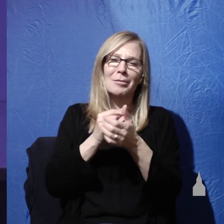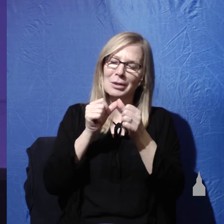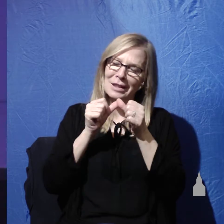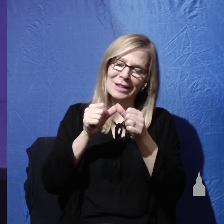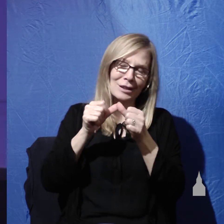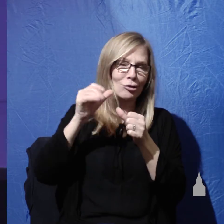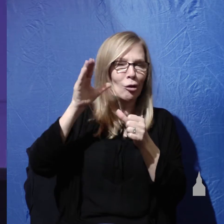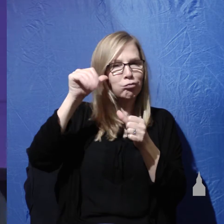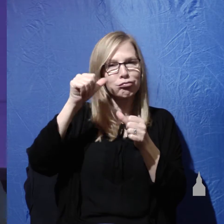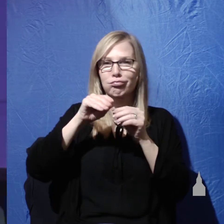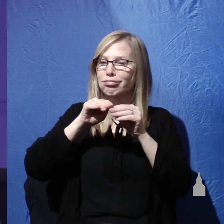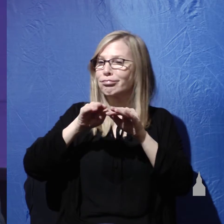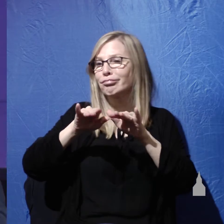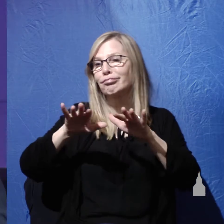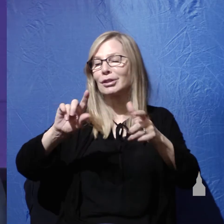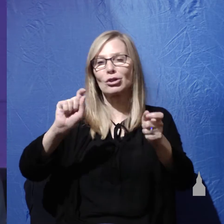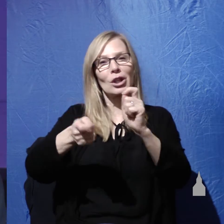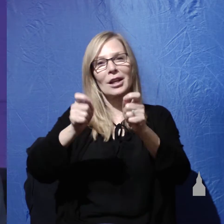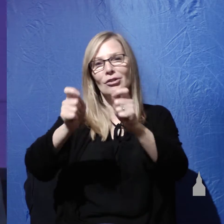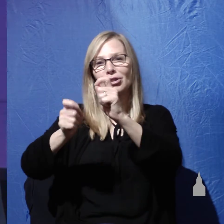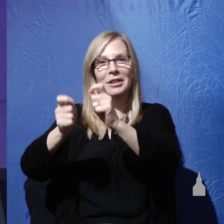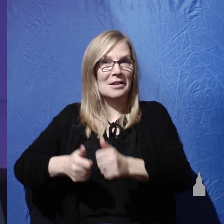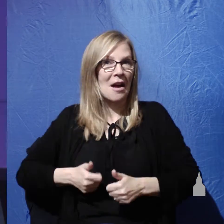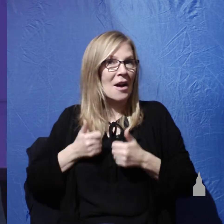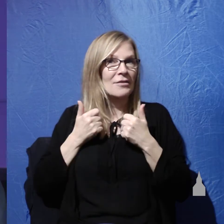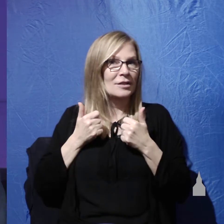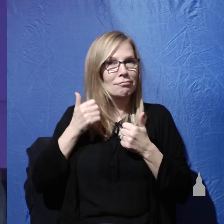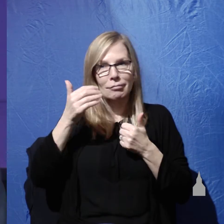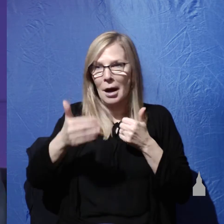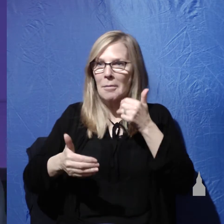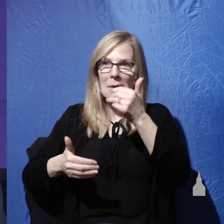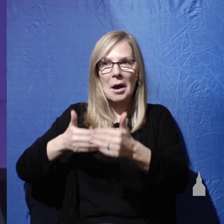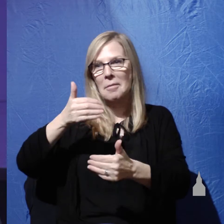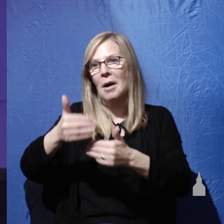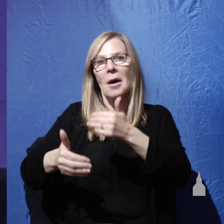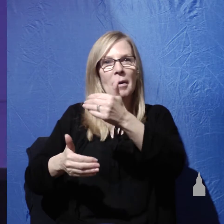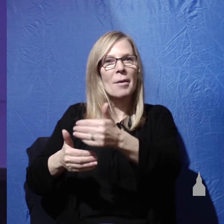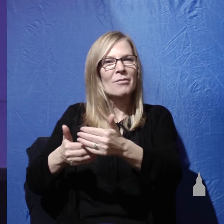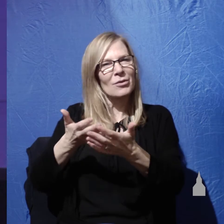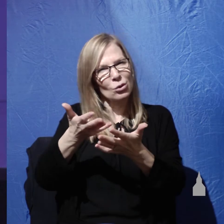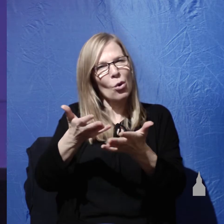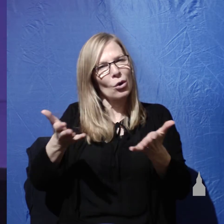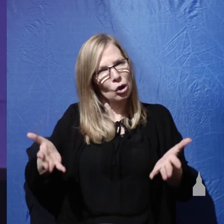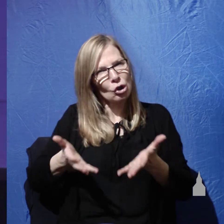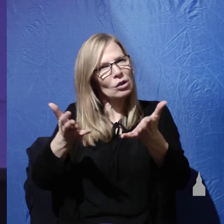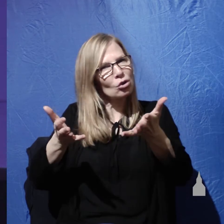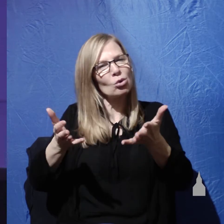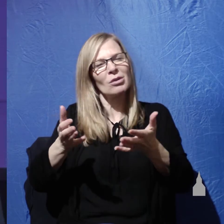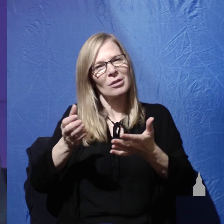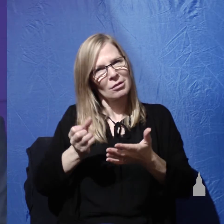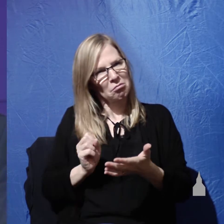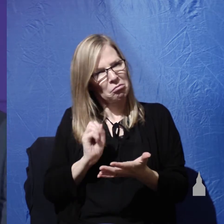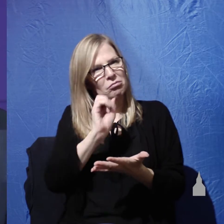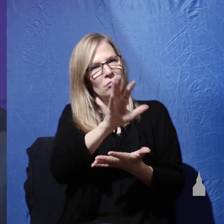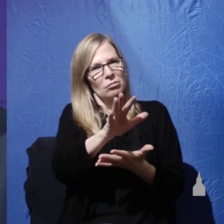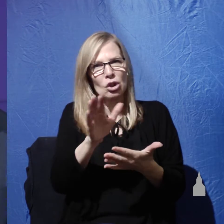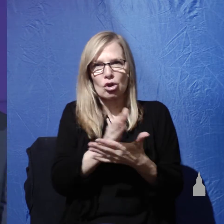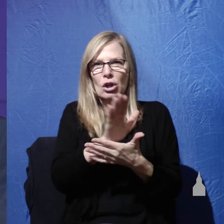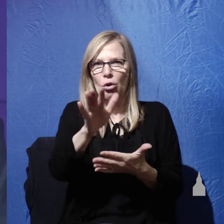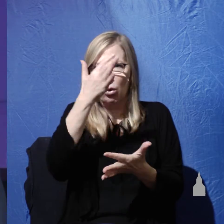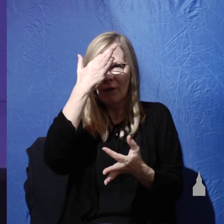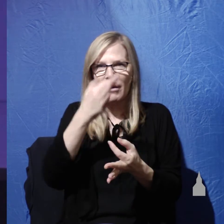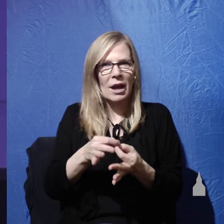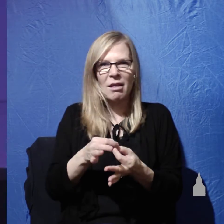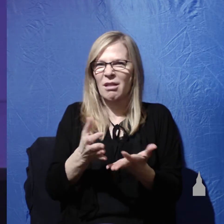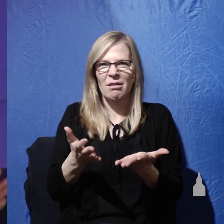changing lives. It advances. So be encouraged to share your faith in Christ. Never be intimidated by any